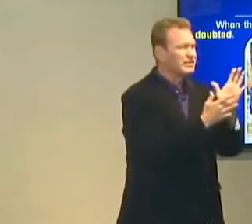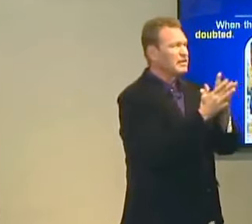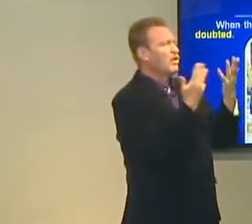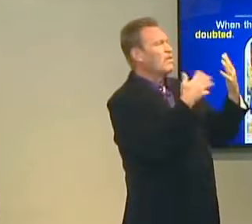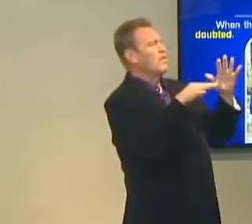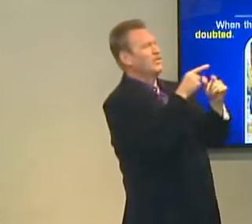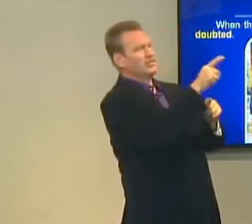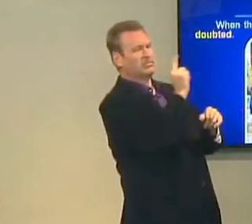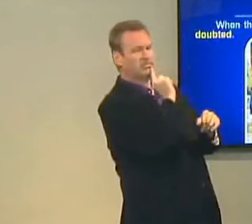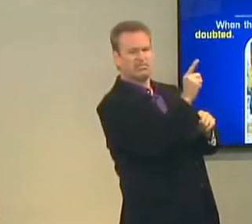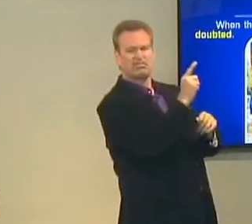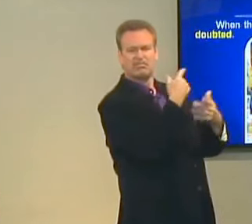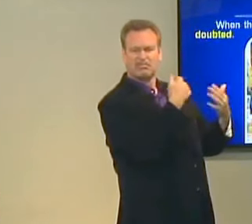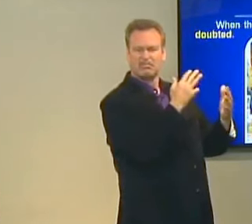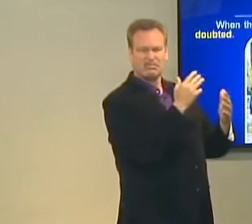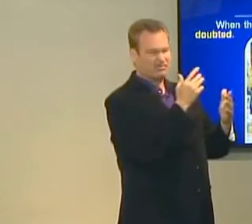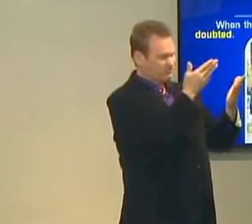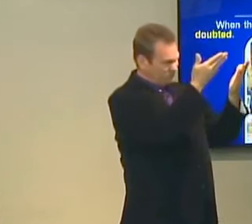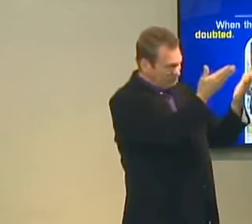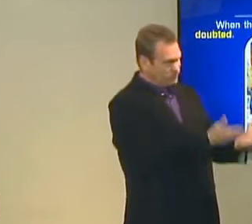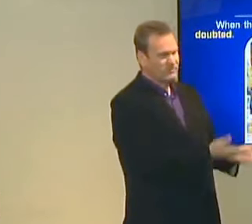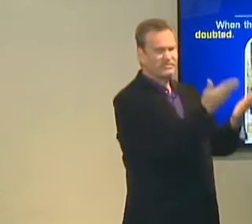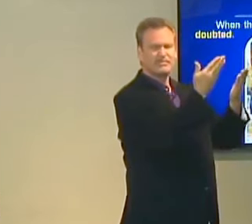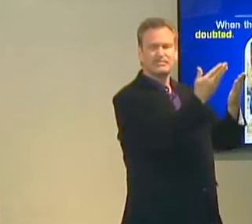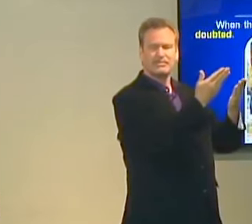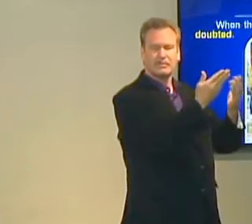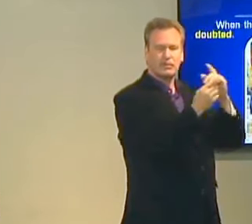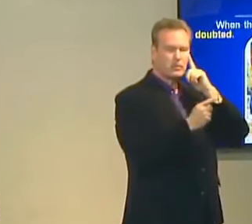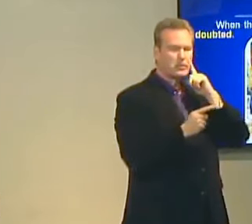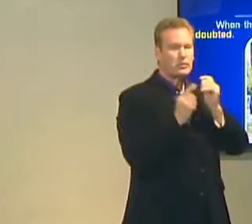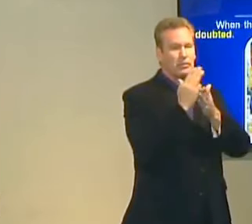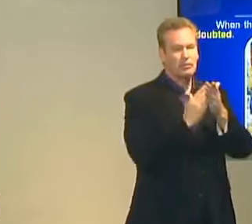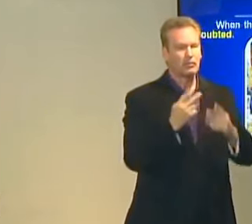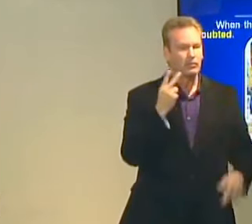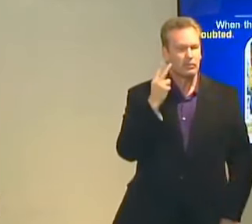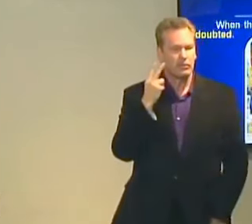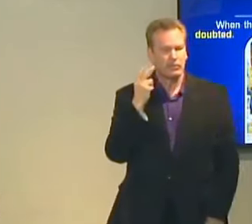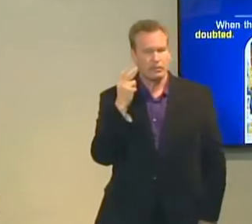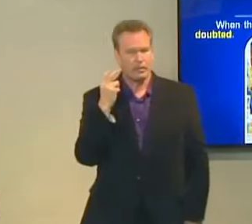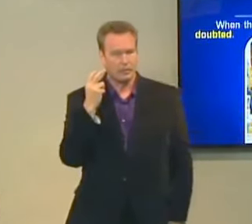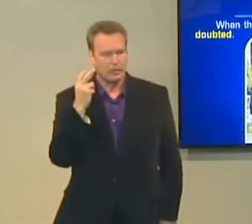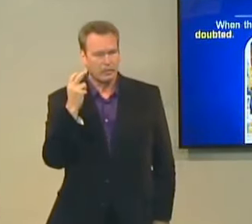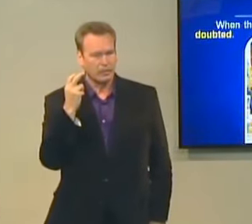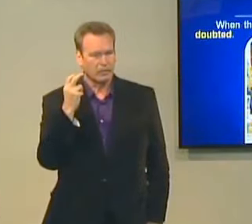Others believed firmly. Right away. They said. No. This is Jesus. And others died.